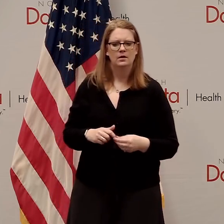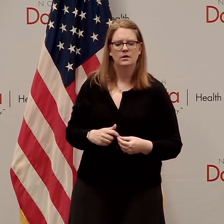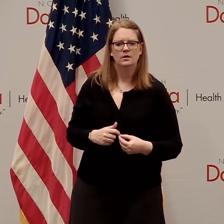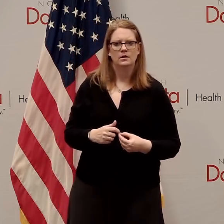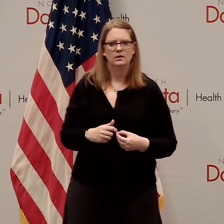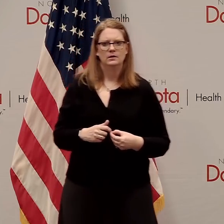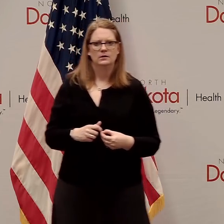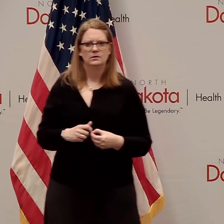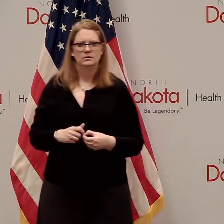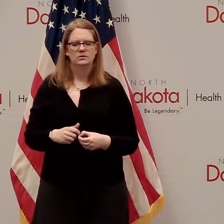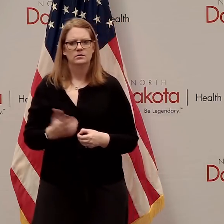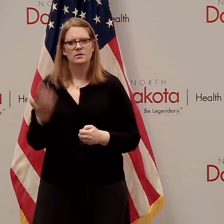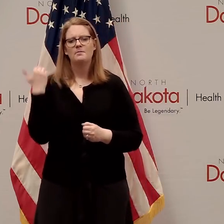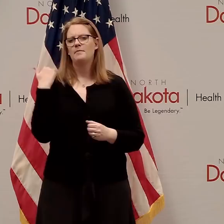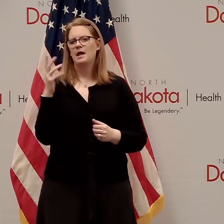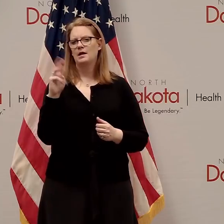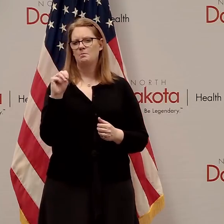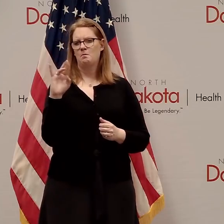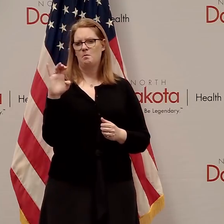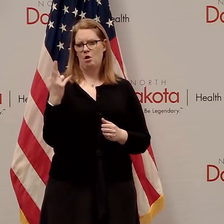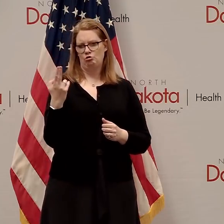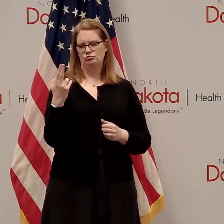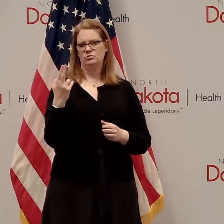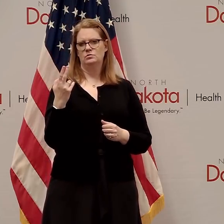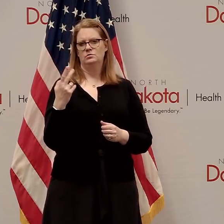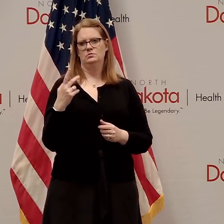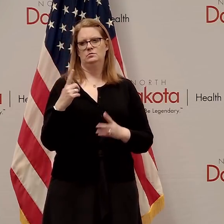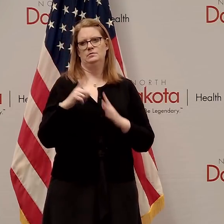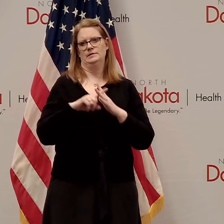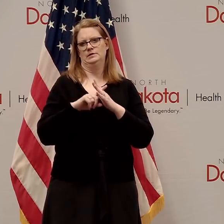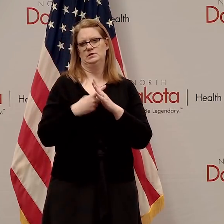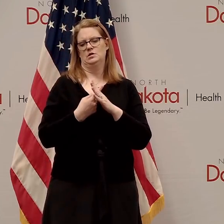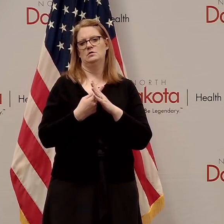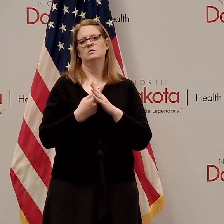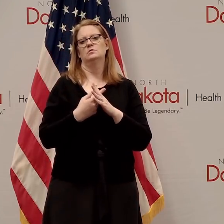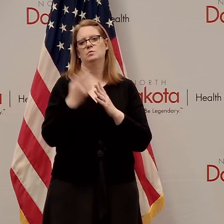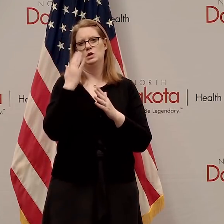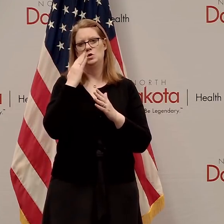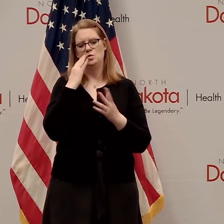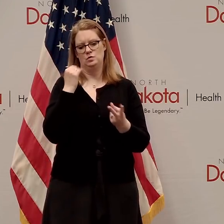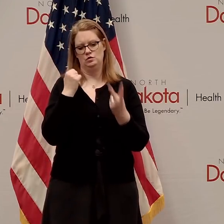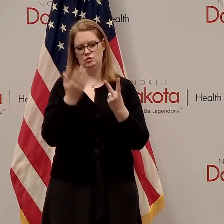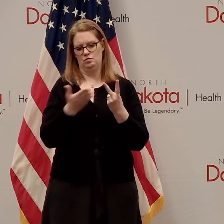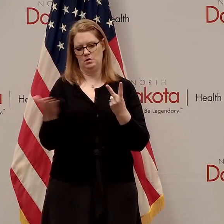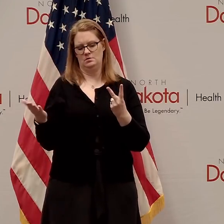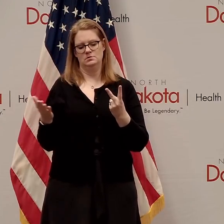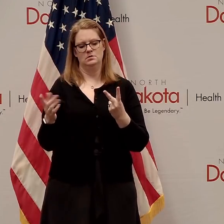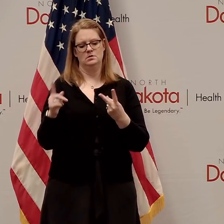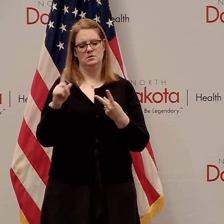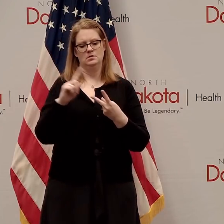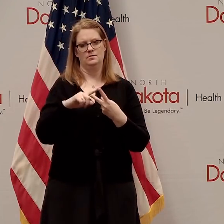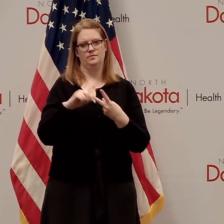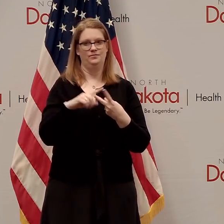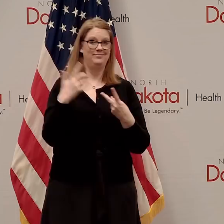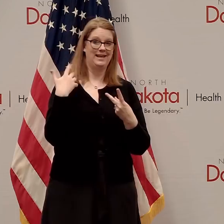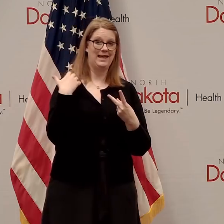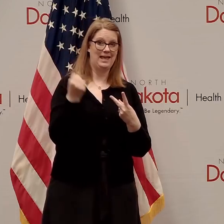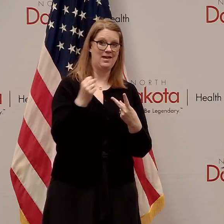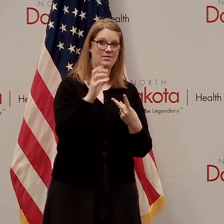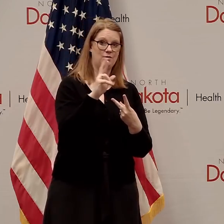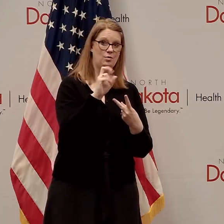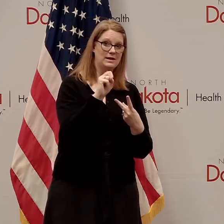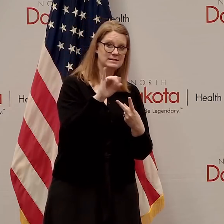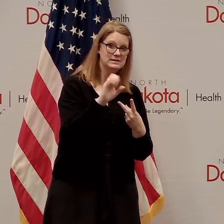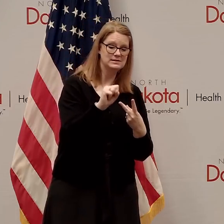set up back in March when we got into this, right away we knew 2 things. We knew that we were fighting a health crisis and